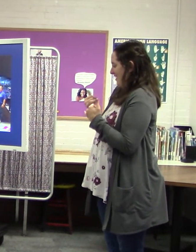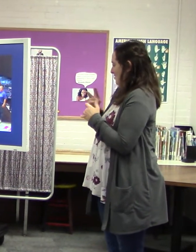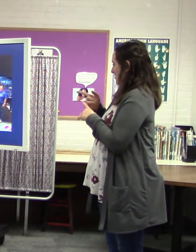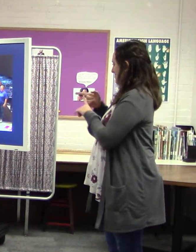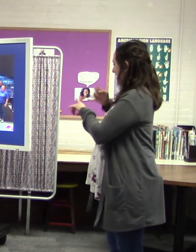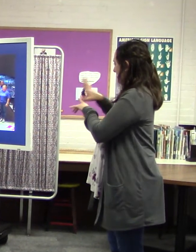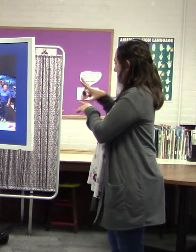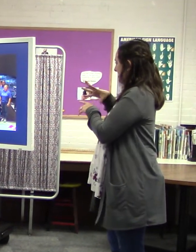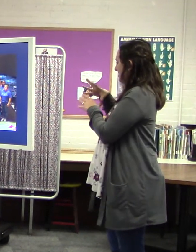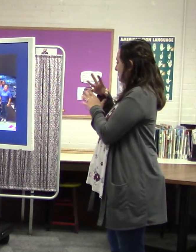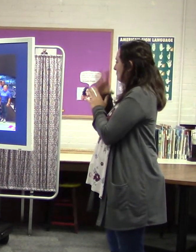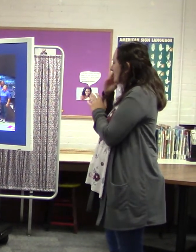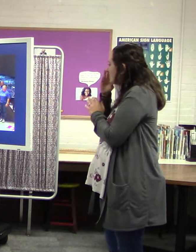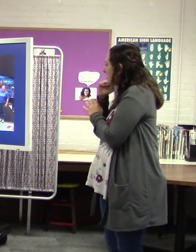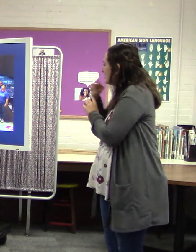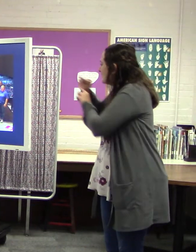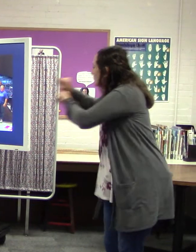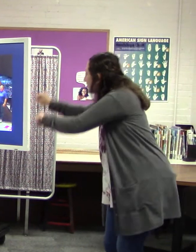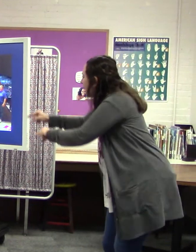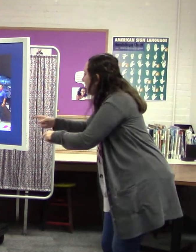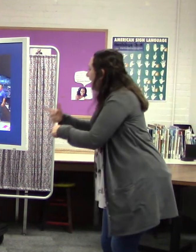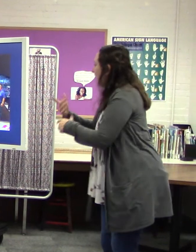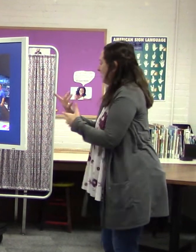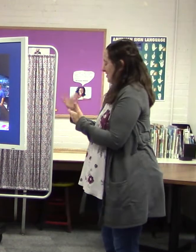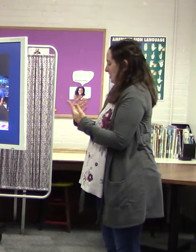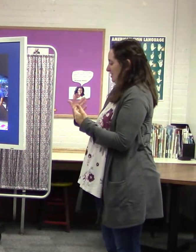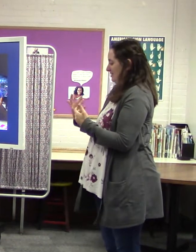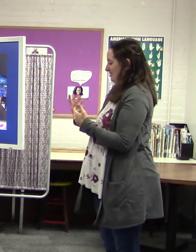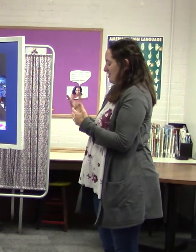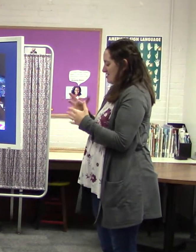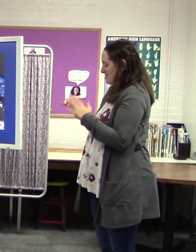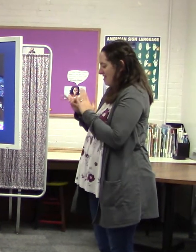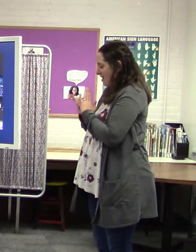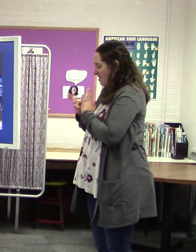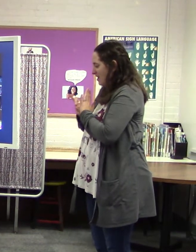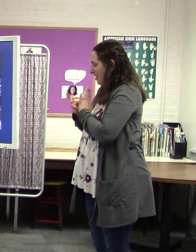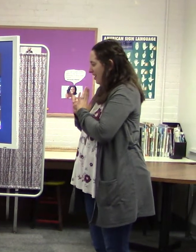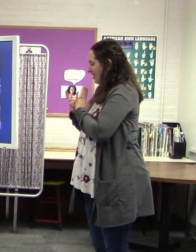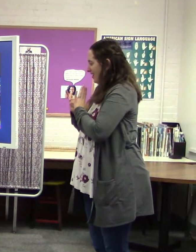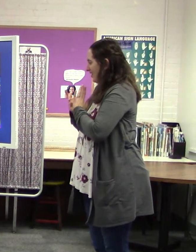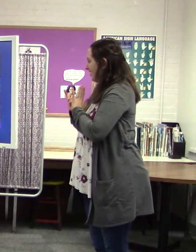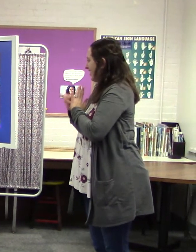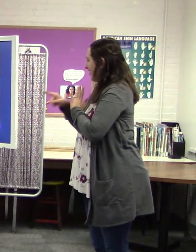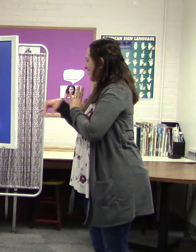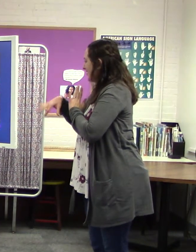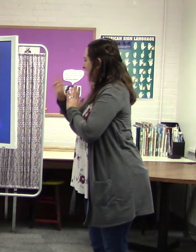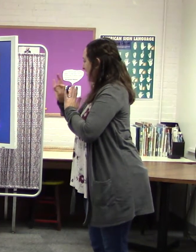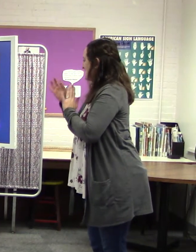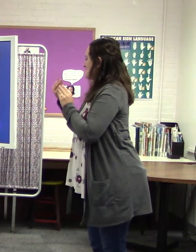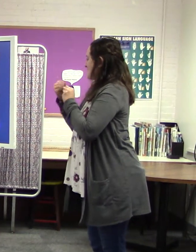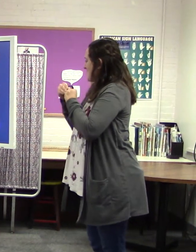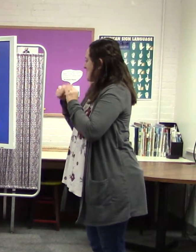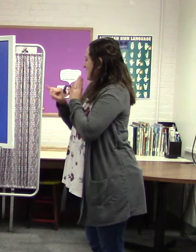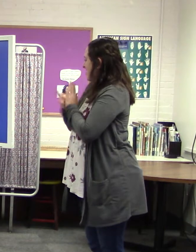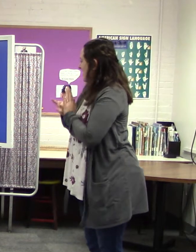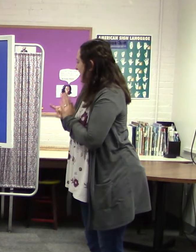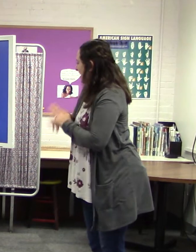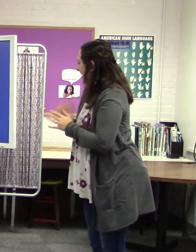just feel like after this experience, going to junior NAD, you're really starting to like find that identity,